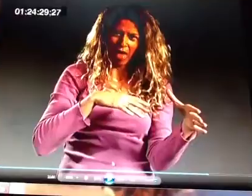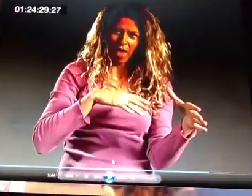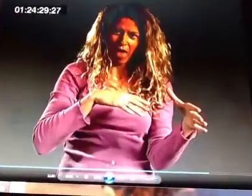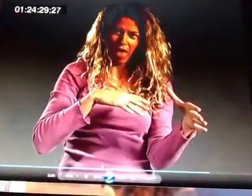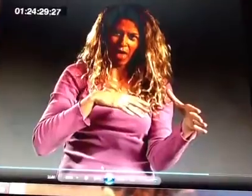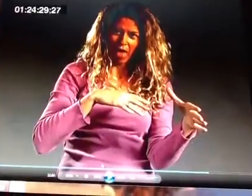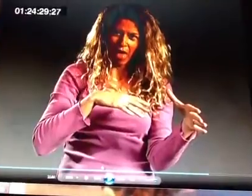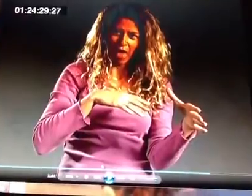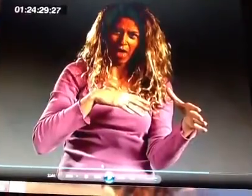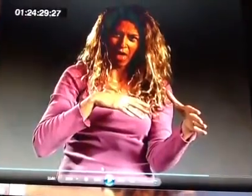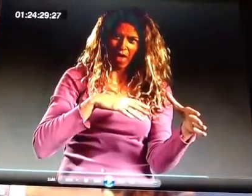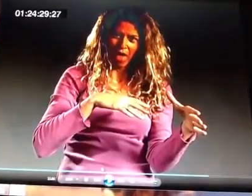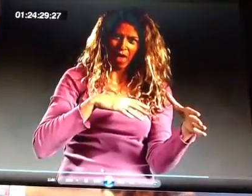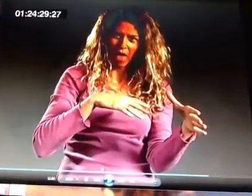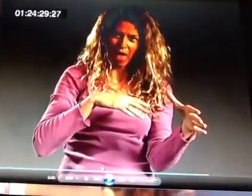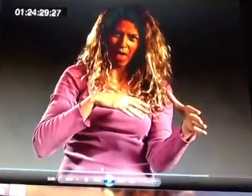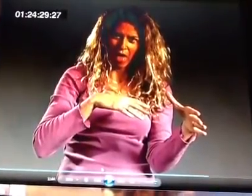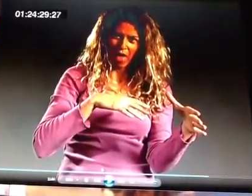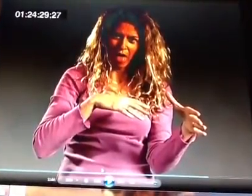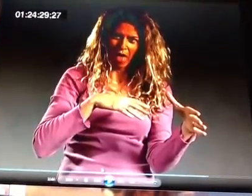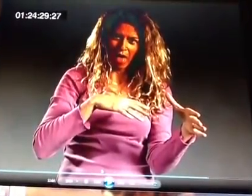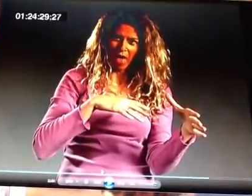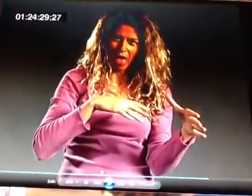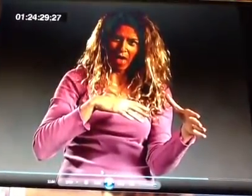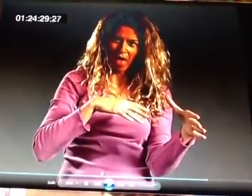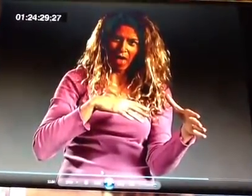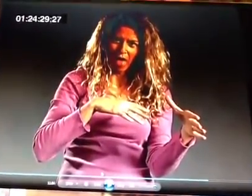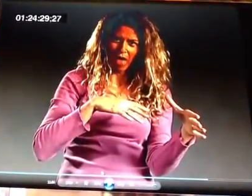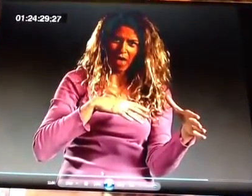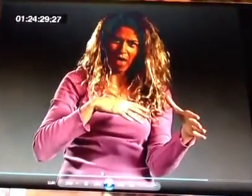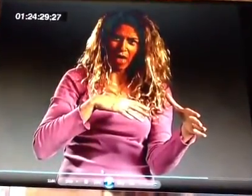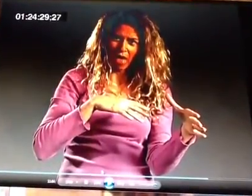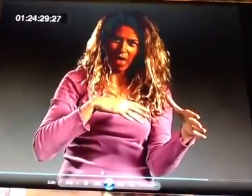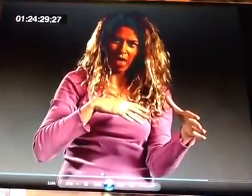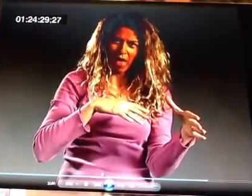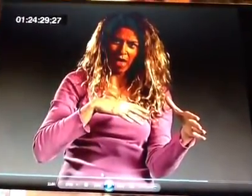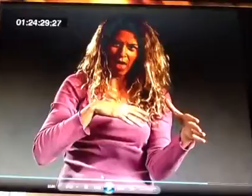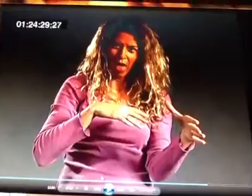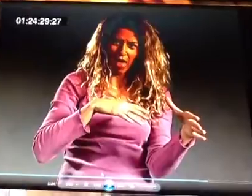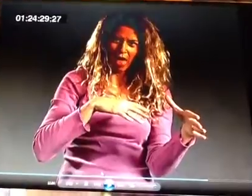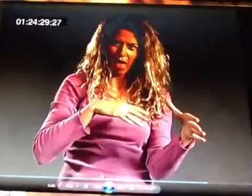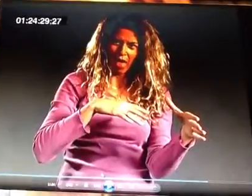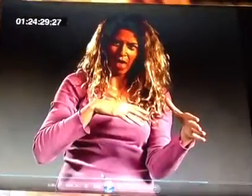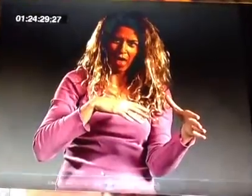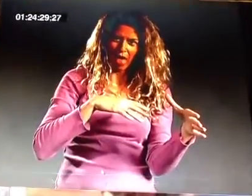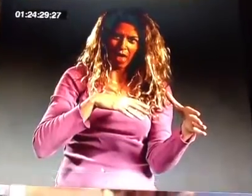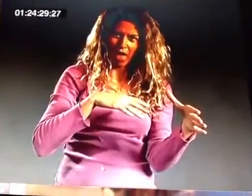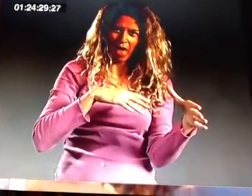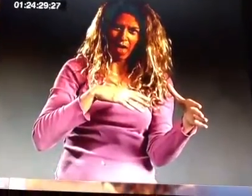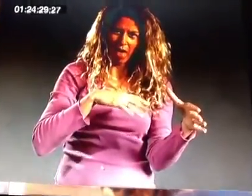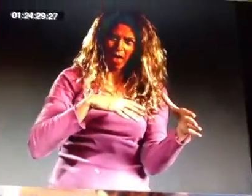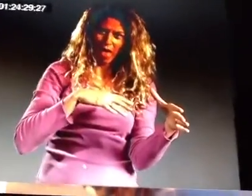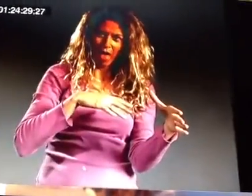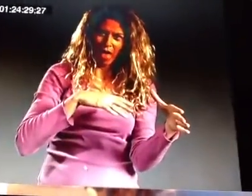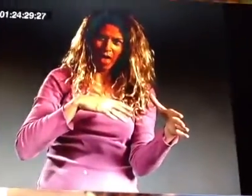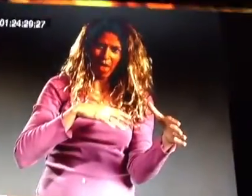And I rototilled the soil to make it just right for the gardening. So I got it all mixed up. And I had to order more soil from the garden